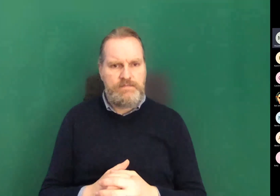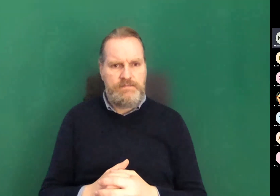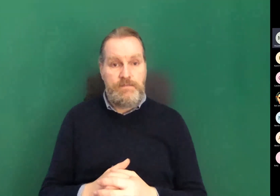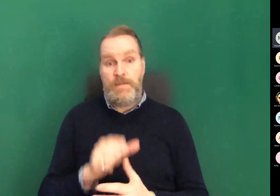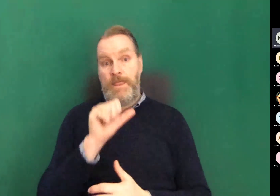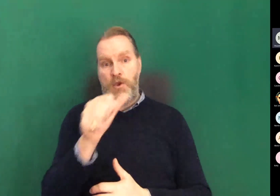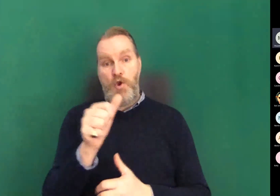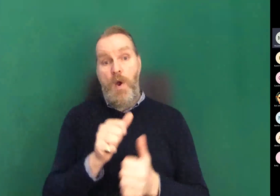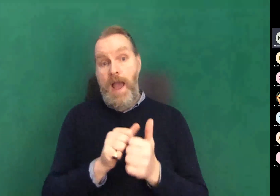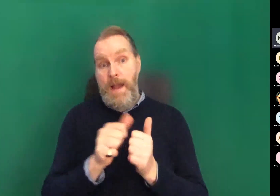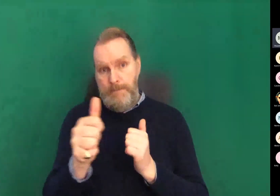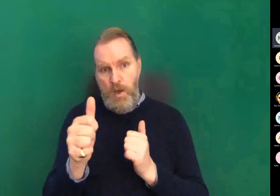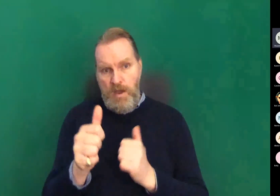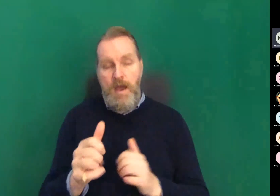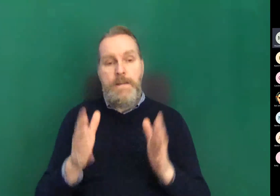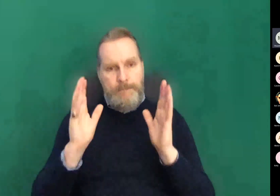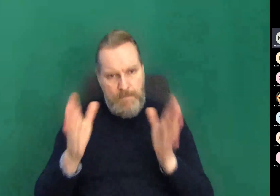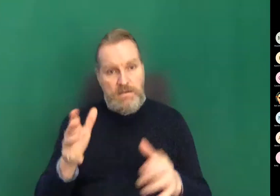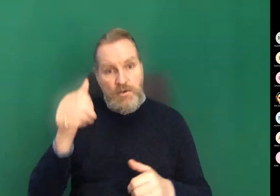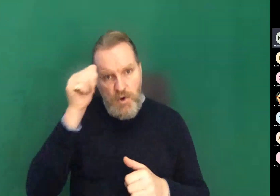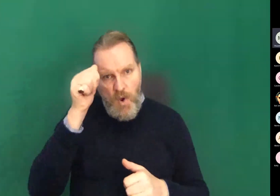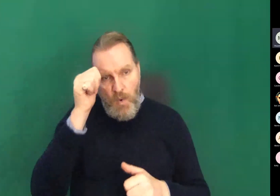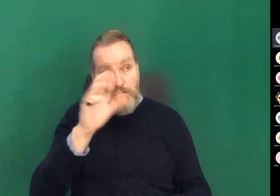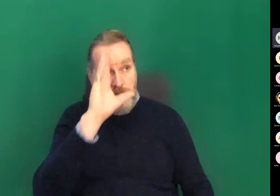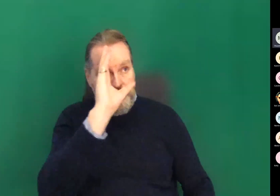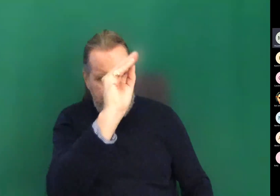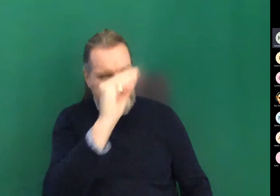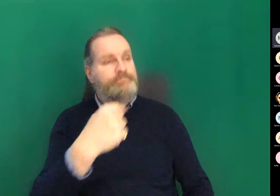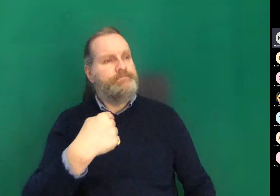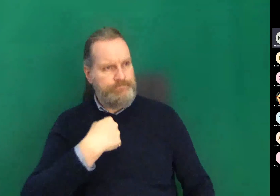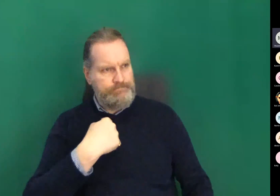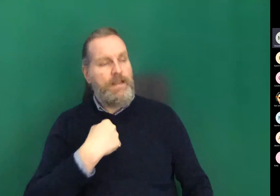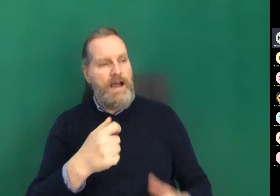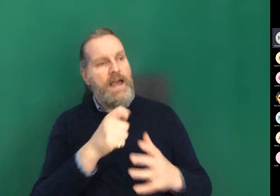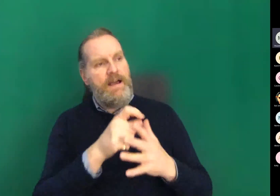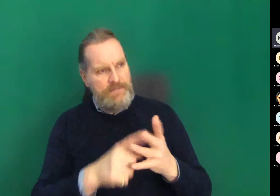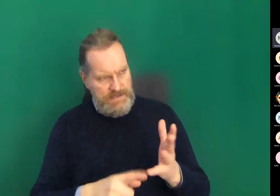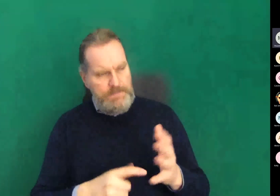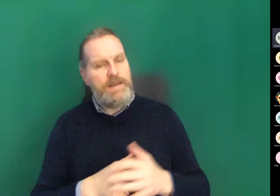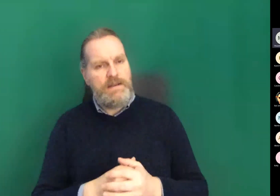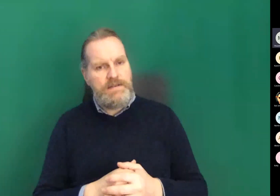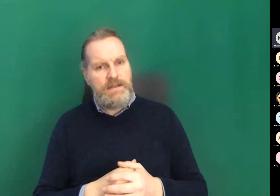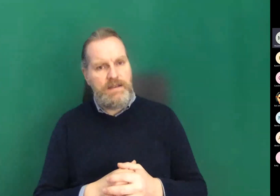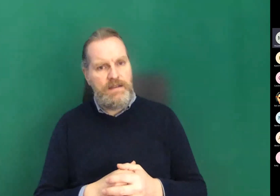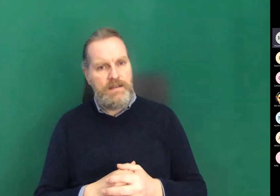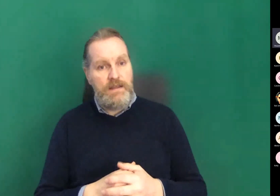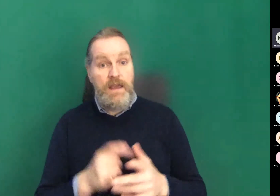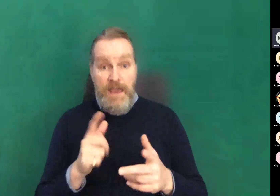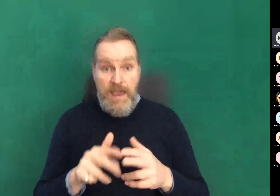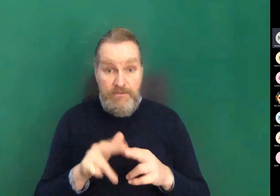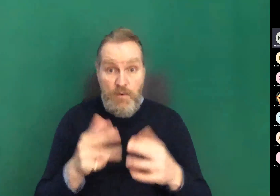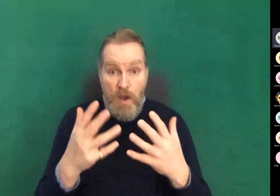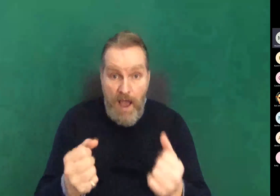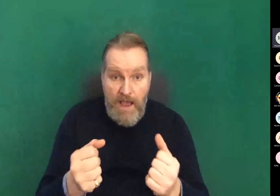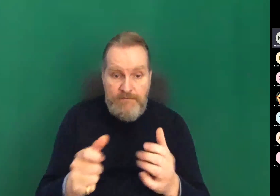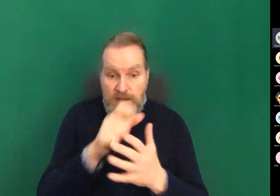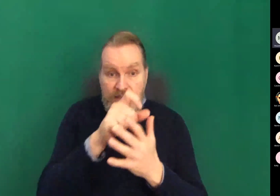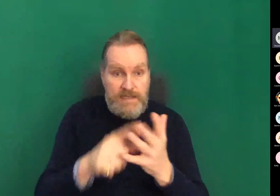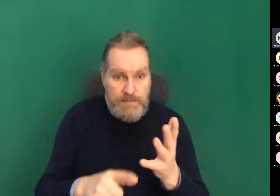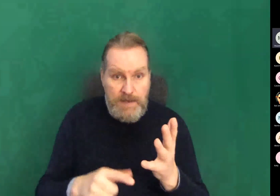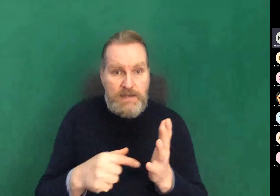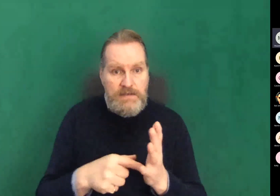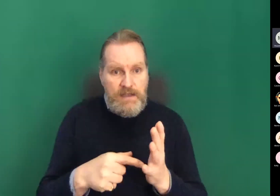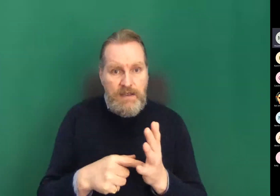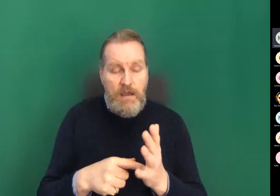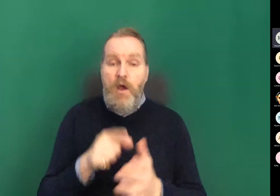employer needs to know you have a disability for you to ask for a reasonable adjustment. If you have a disability or are representing a member